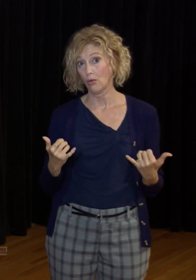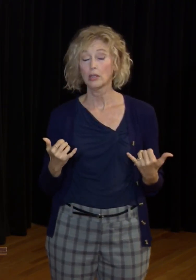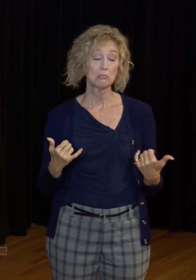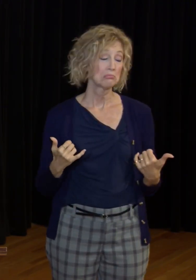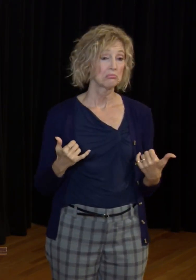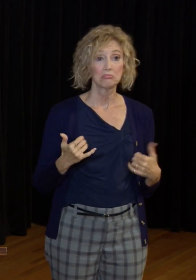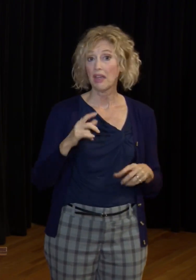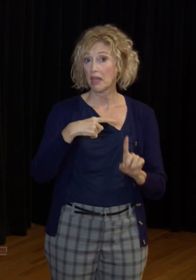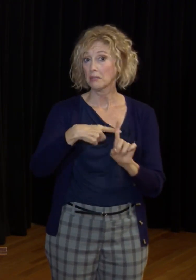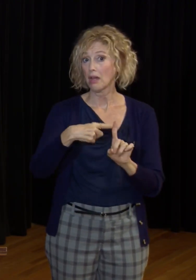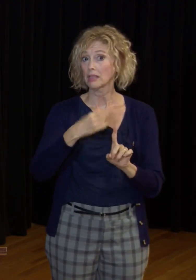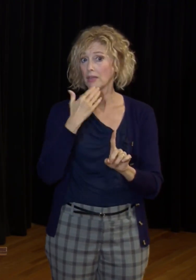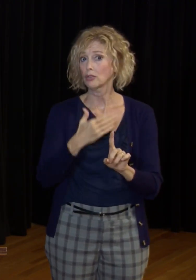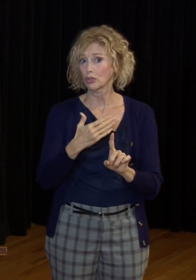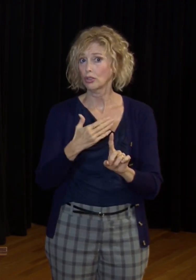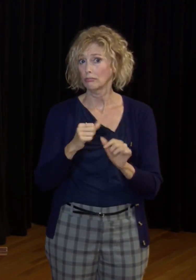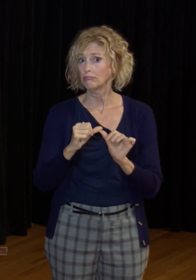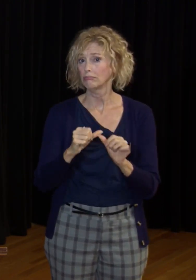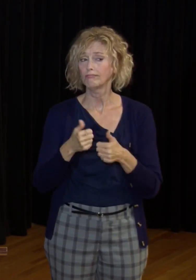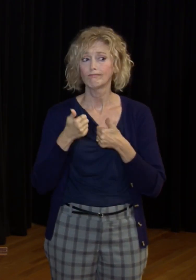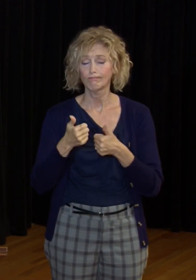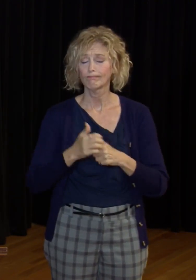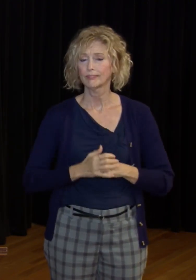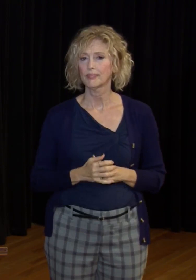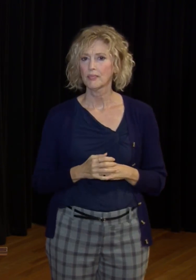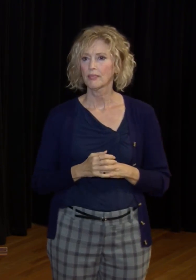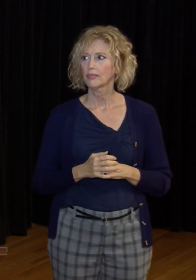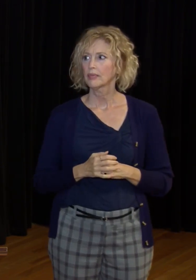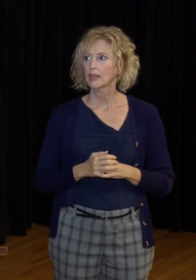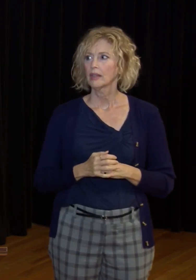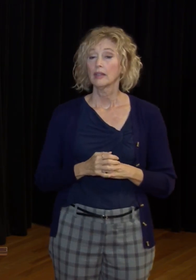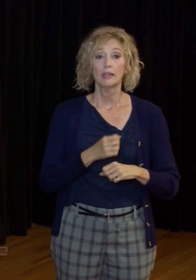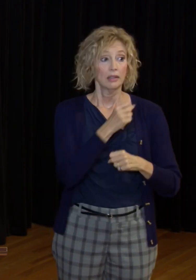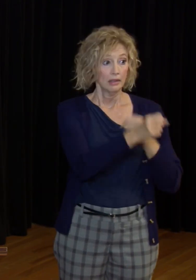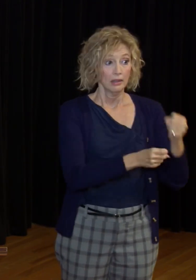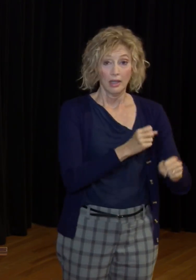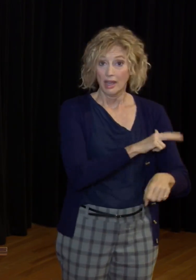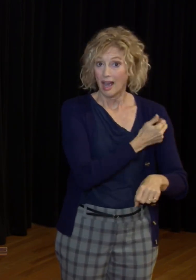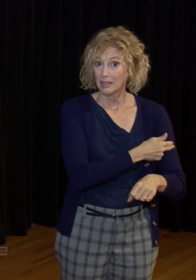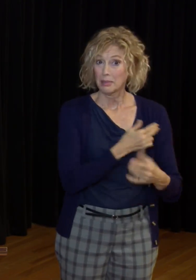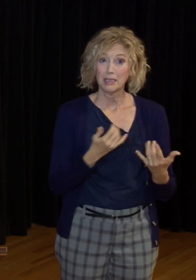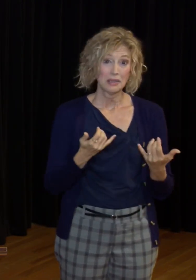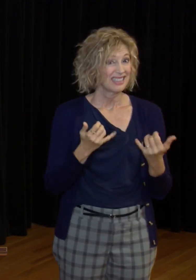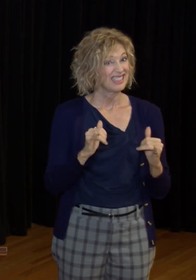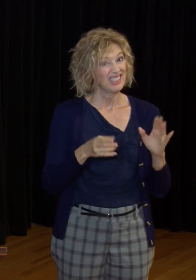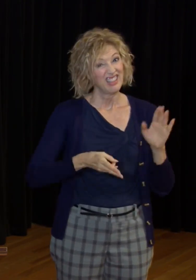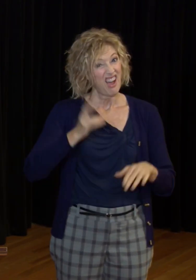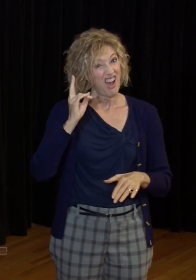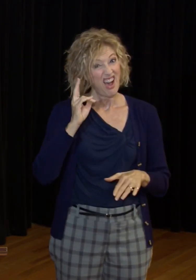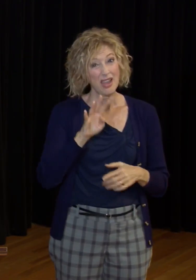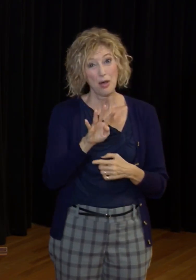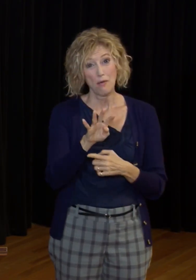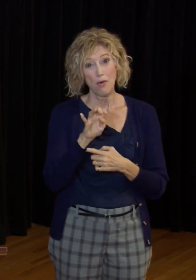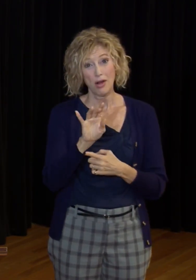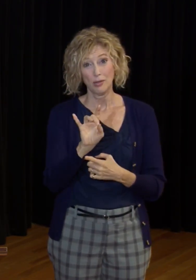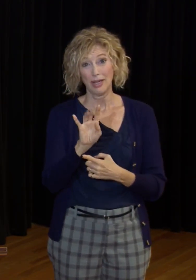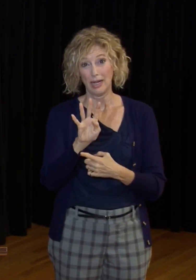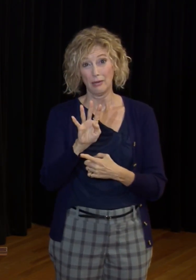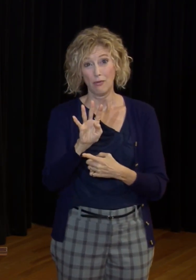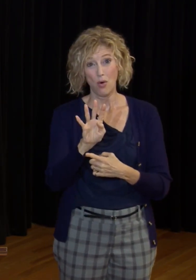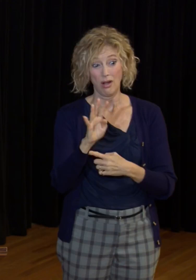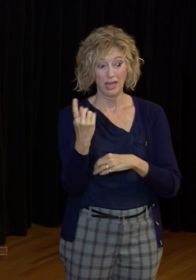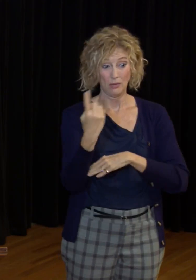very positive and very powerful on a going forward basis. But with our hospitalizations still remaining relatively high, at 484 of a